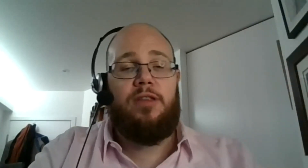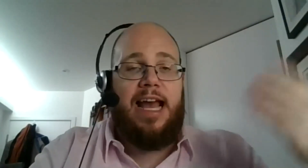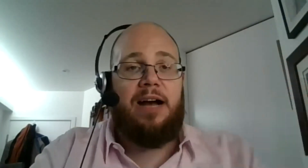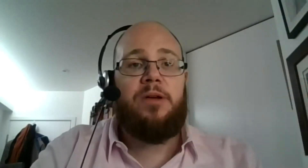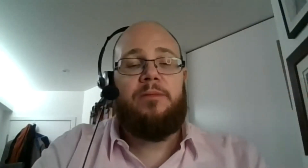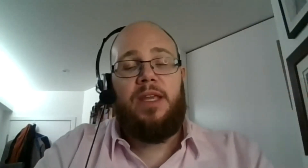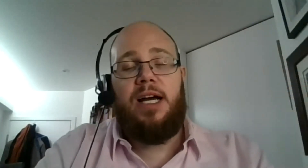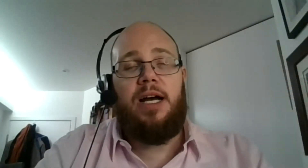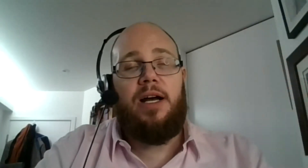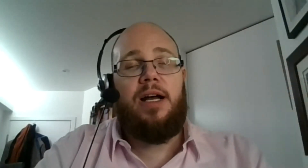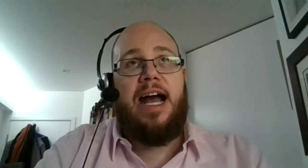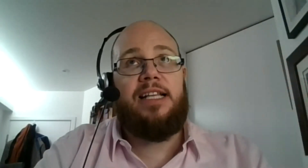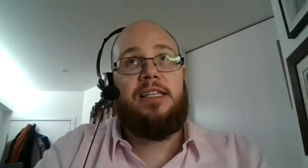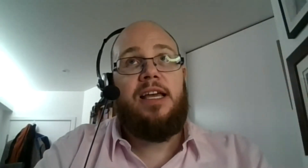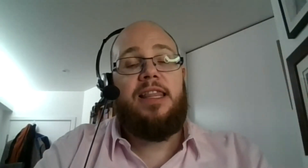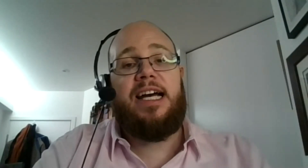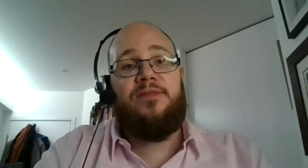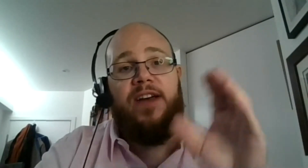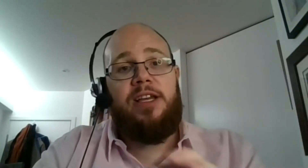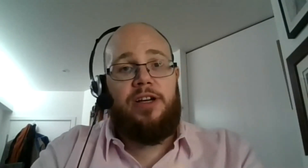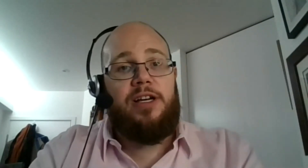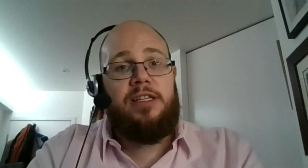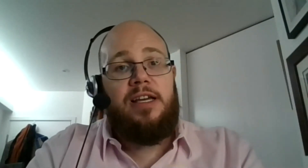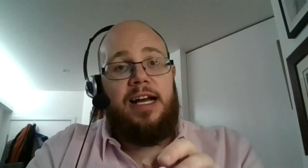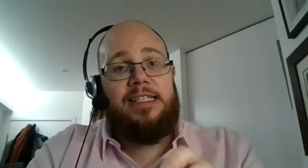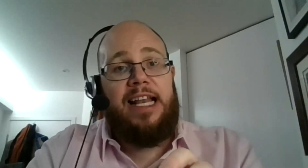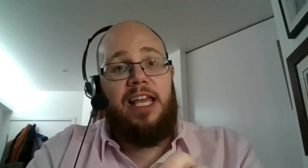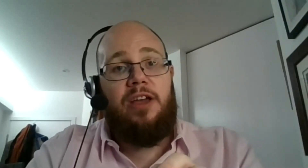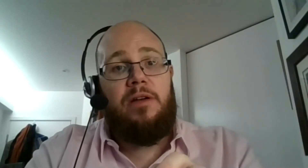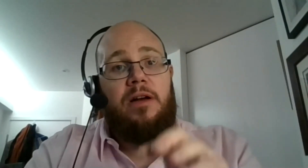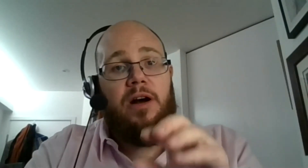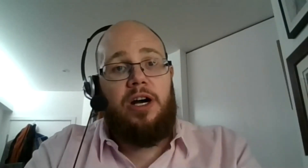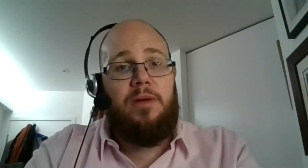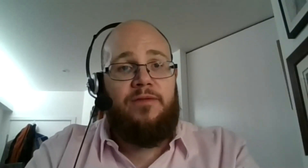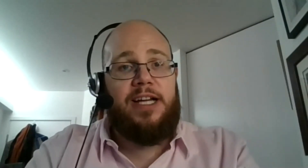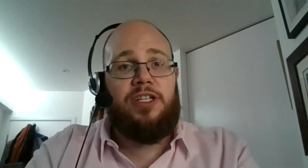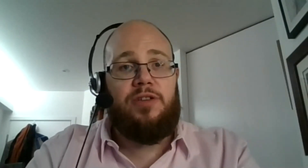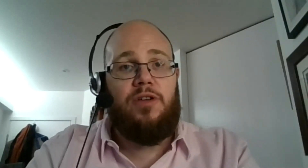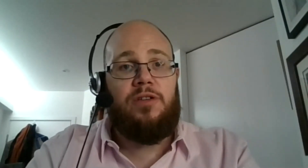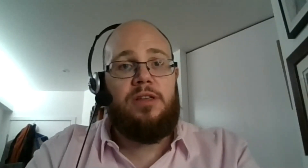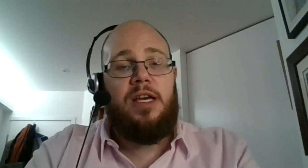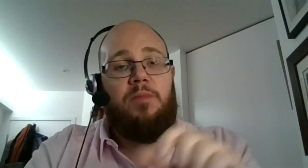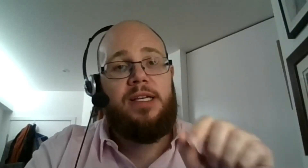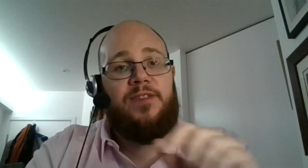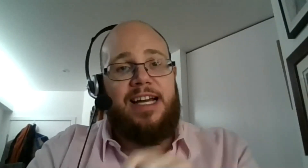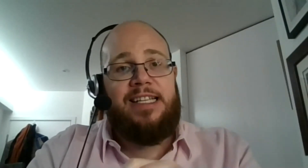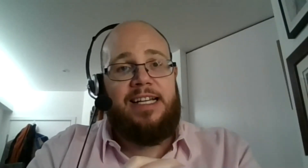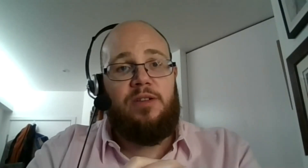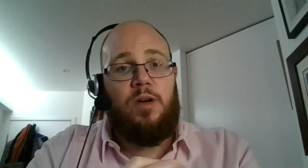app. And that's very good at telling you, are you infectious or not? Because for that test to